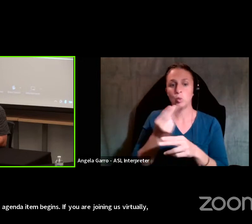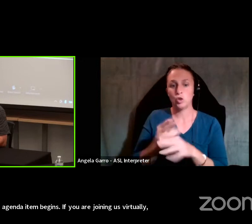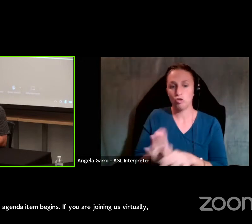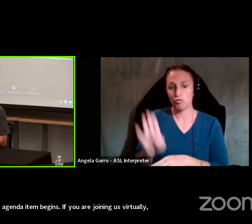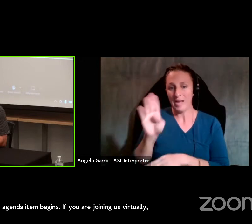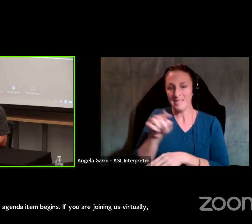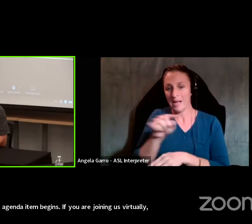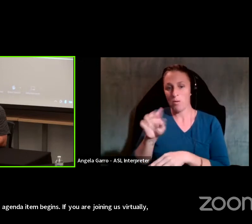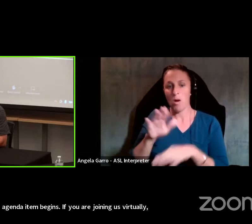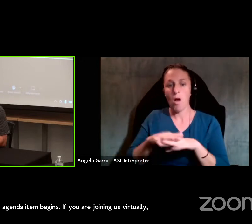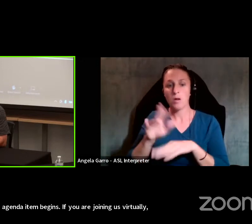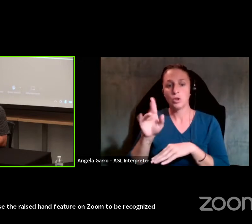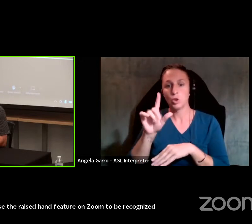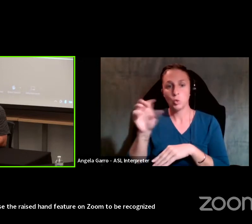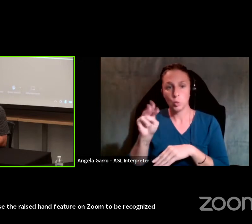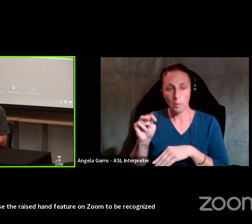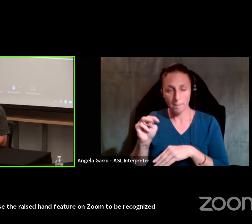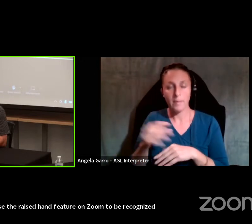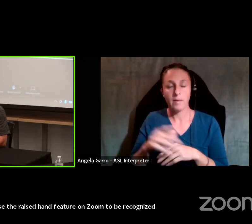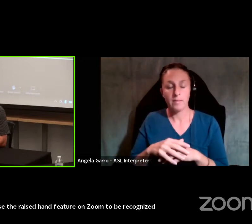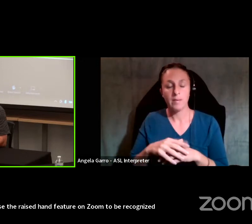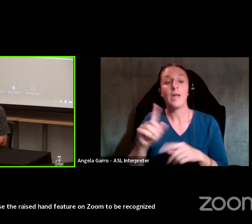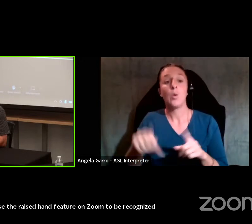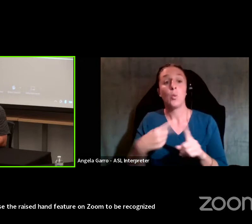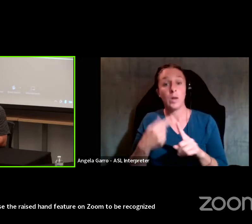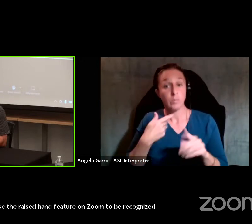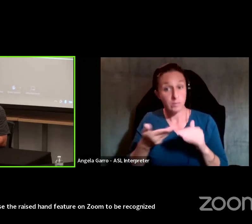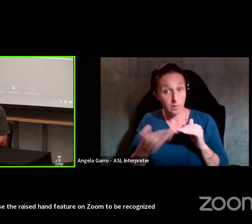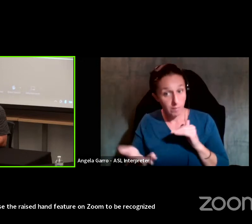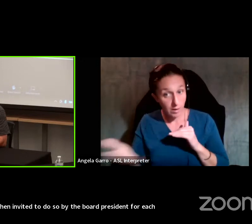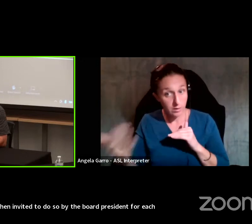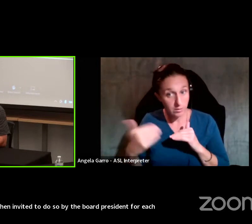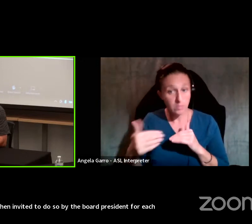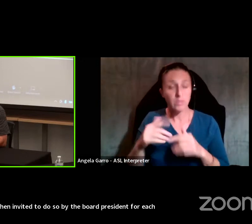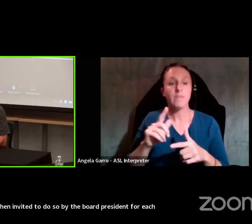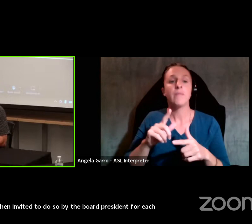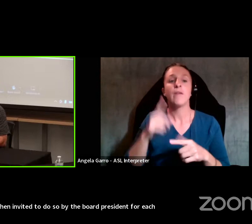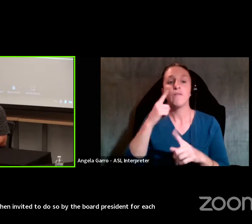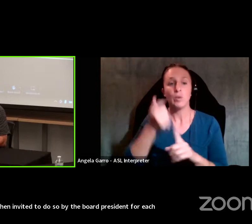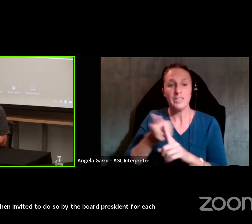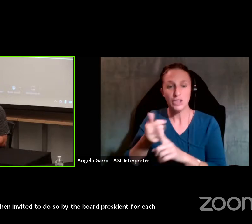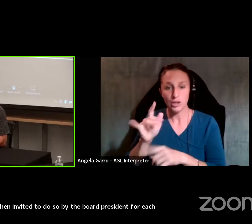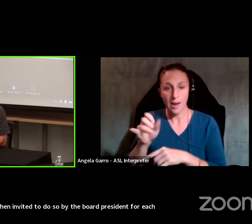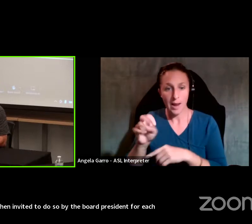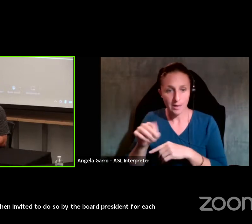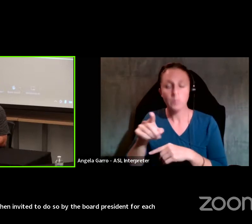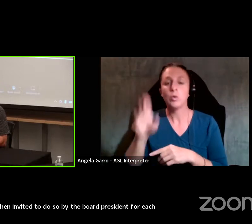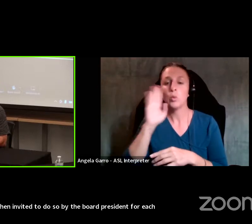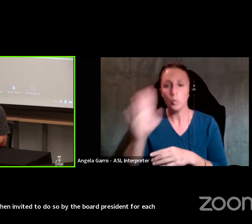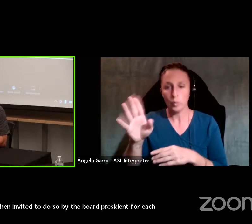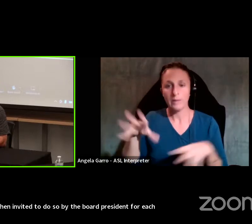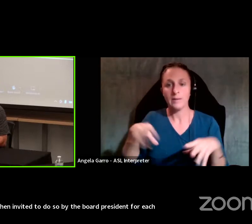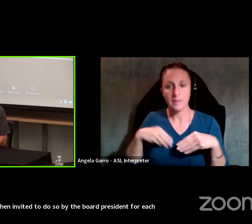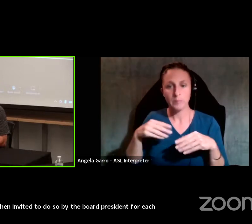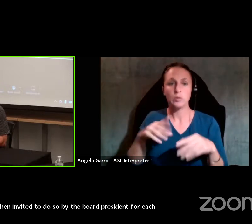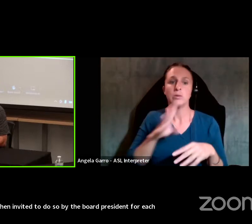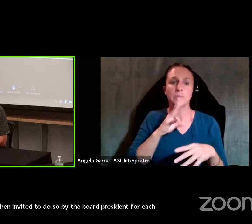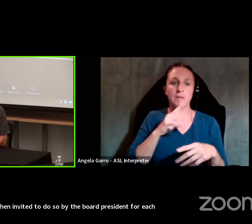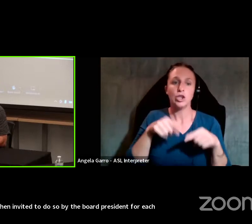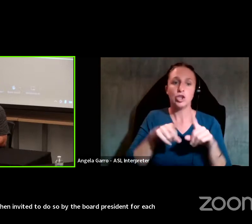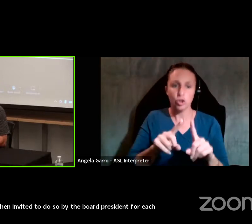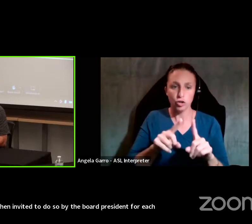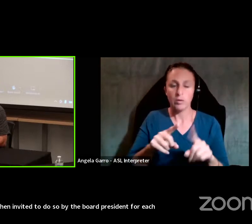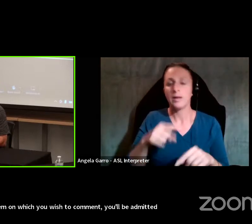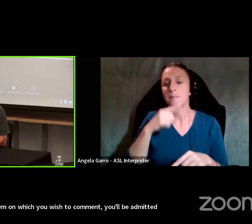recognized. When invited to do so by the board president for each item on which you wish to comment, you'll be admitted to speak as a panelist during the public comment